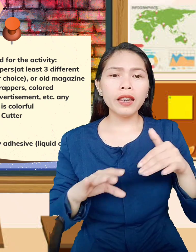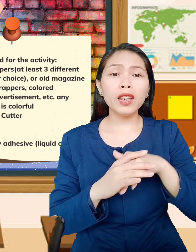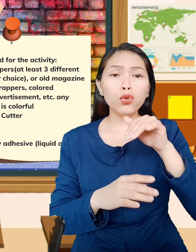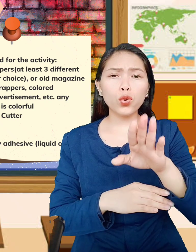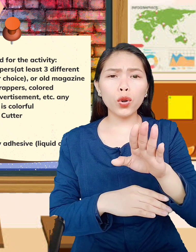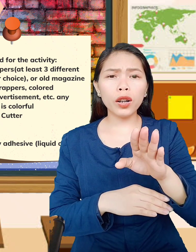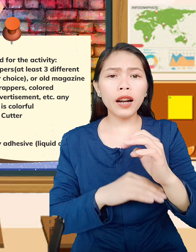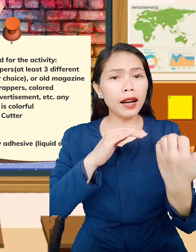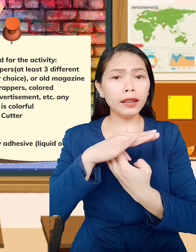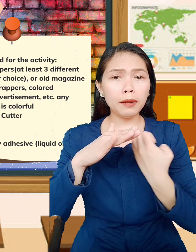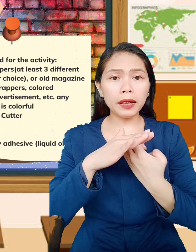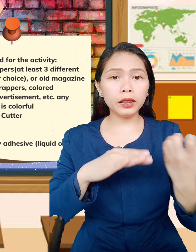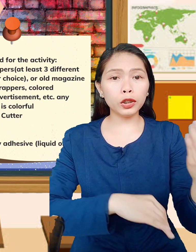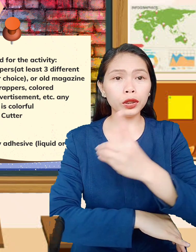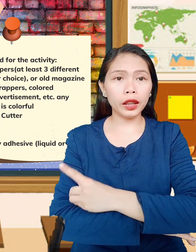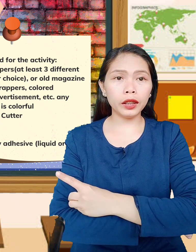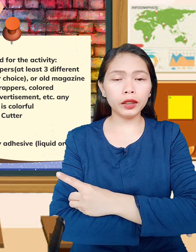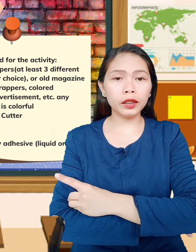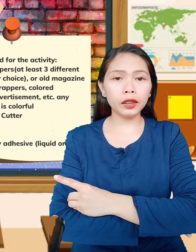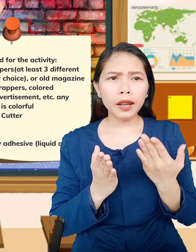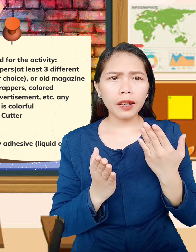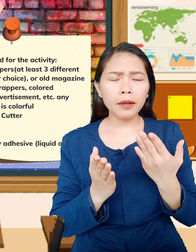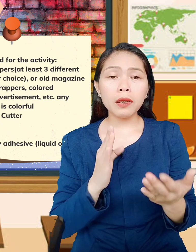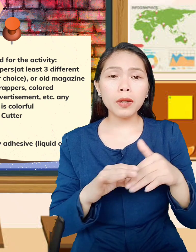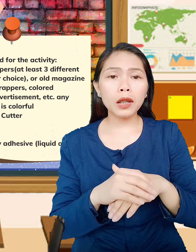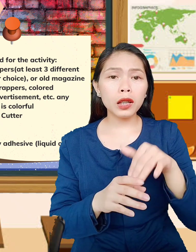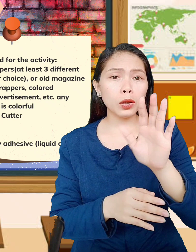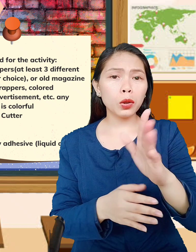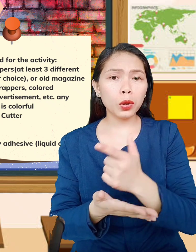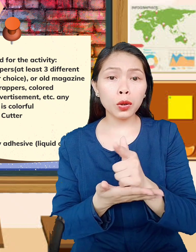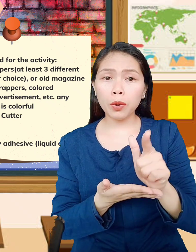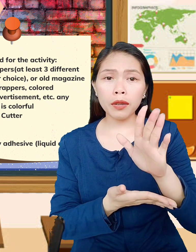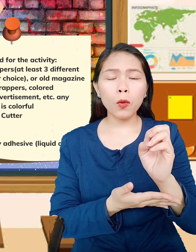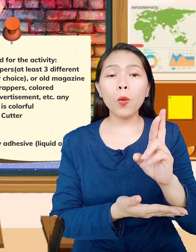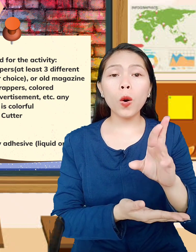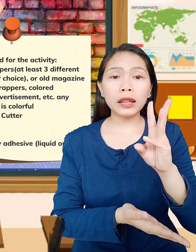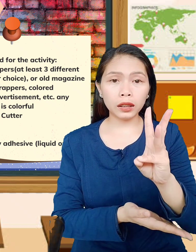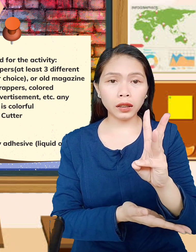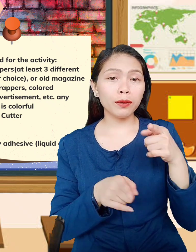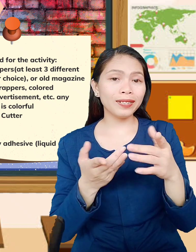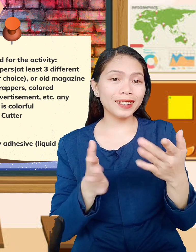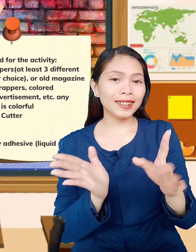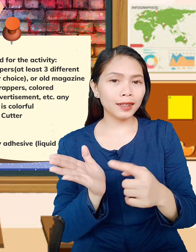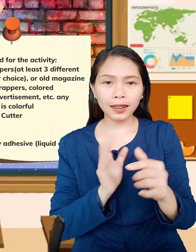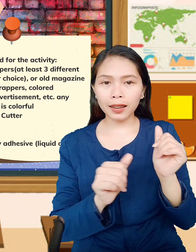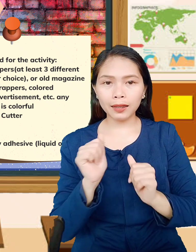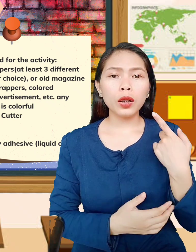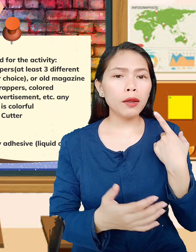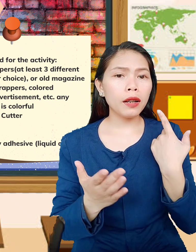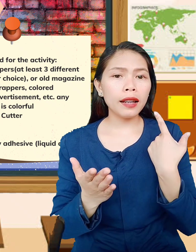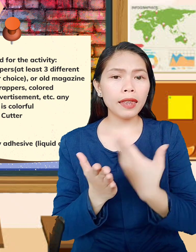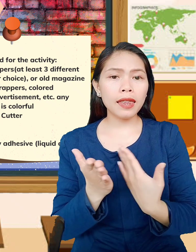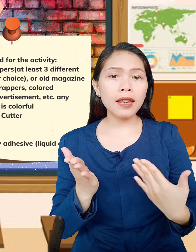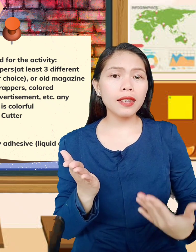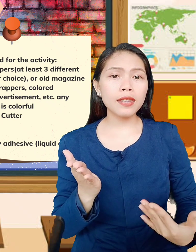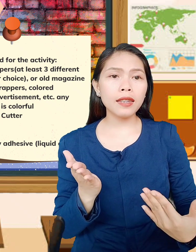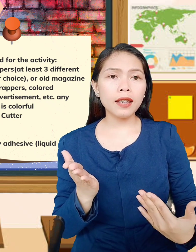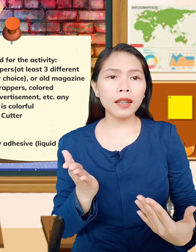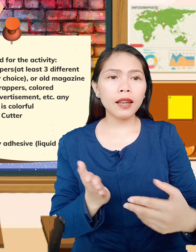weaving. In your elementary days, maybe in your grade 5 or 6, you have done this